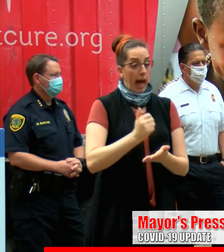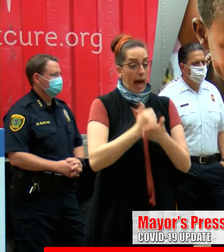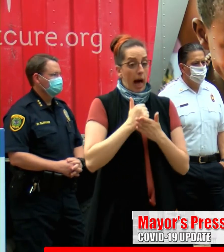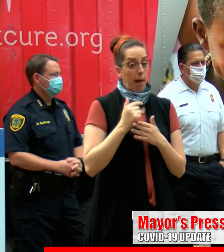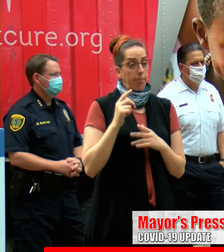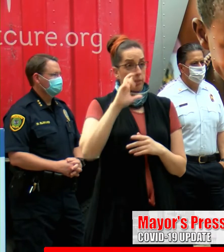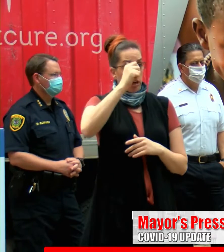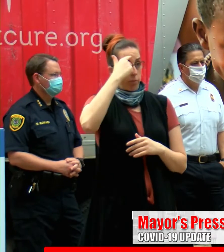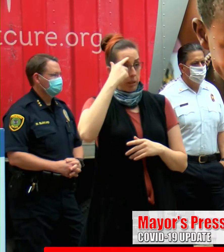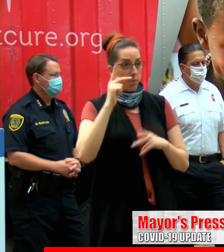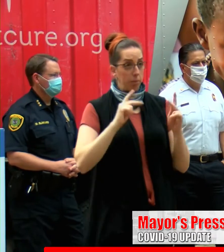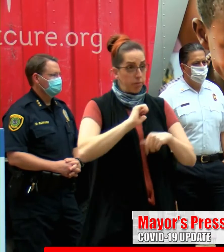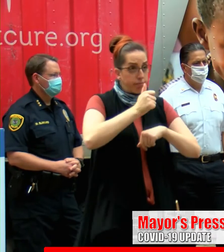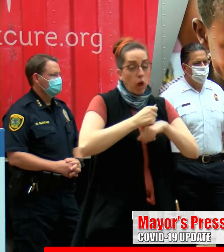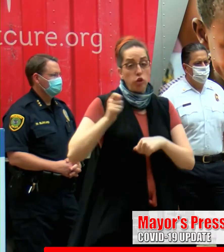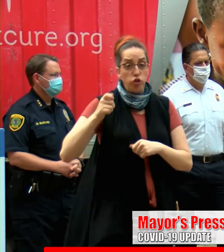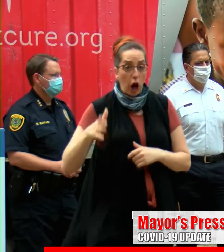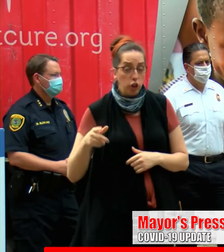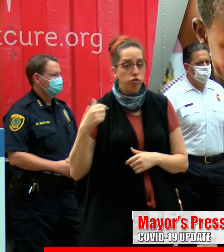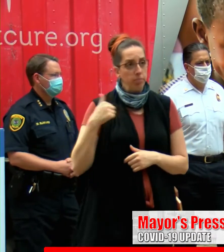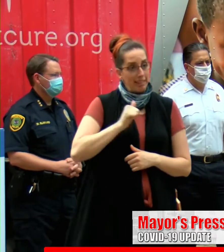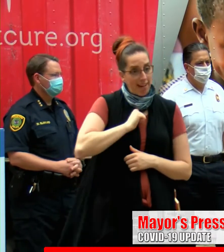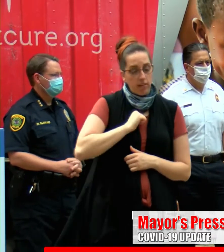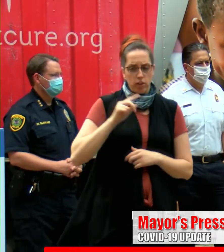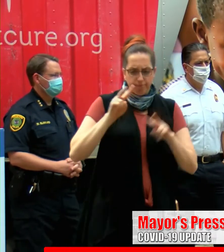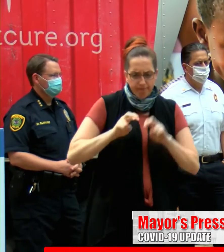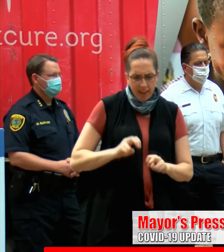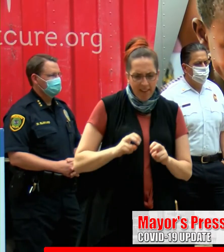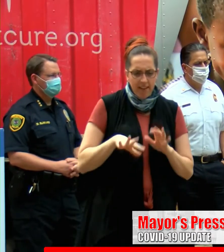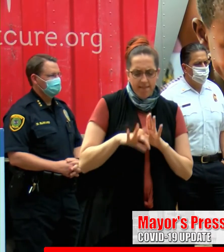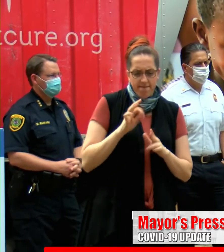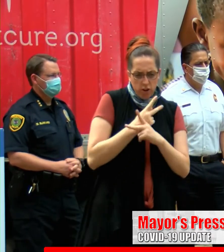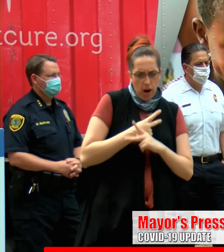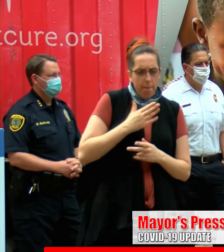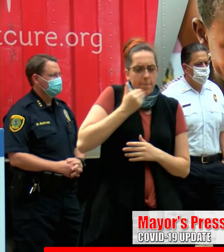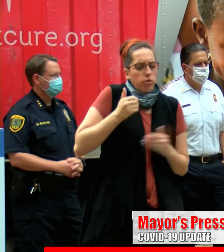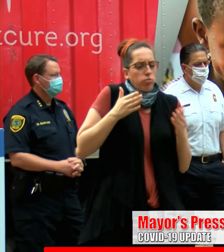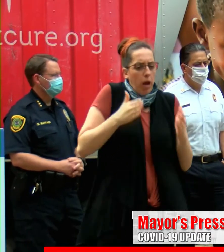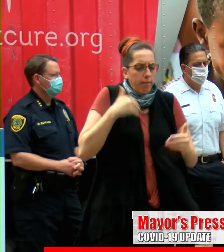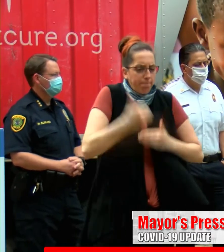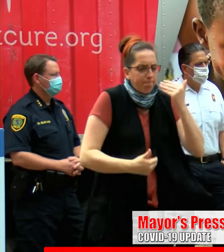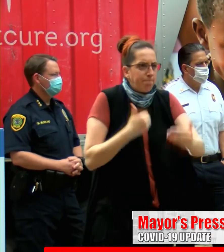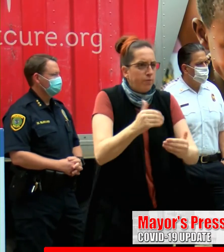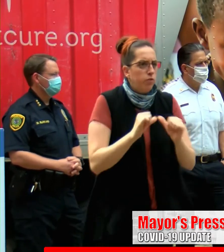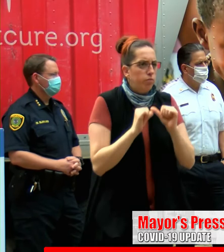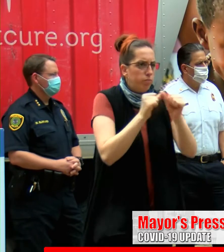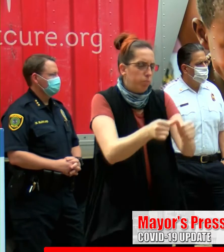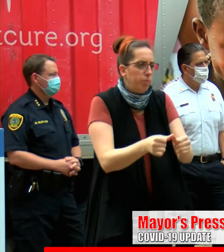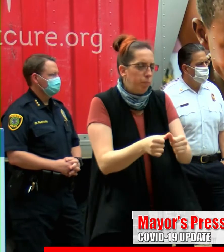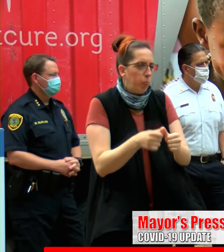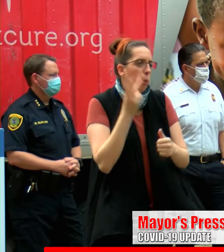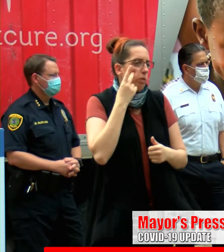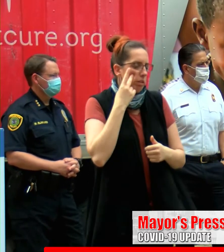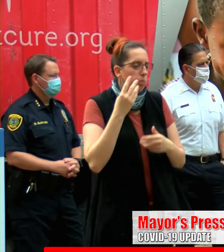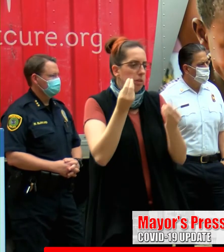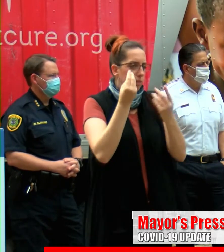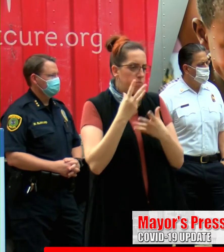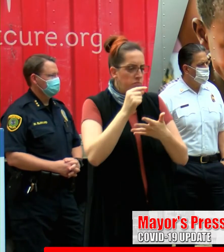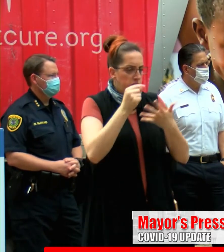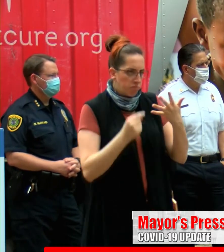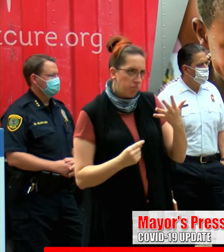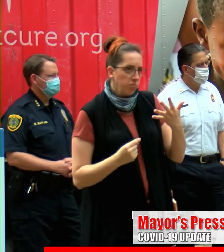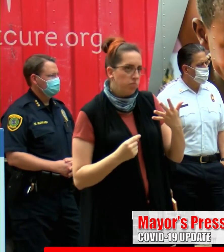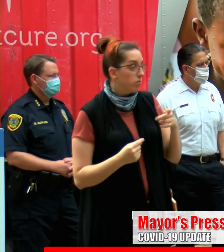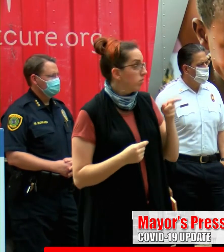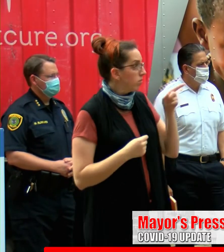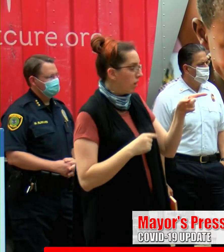myself and the county judge to target our specific strategies based on the information that we're seeing. And do you guys have